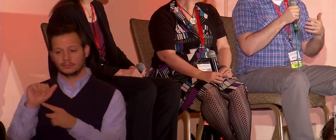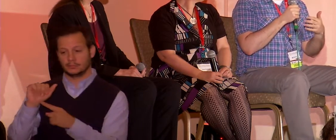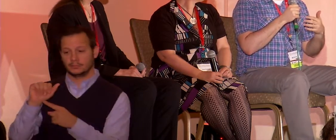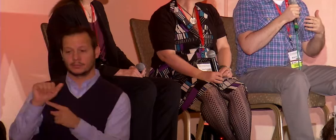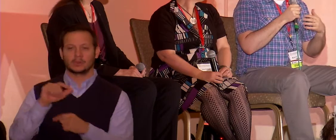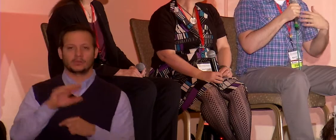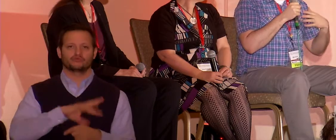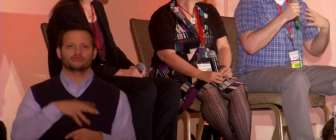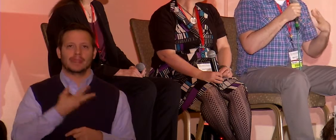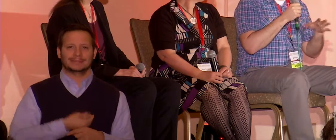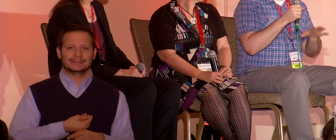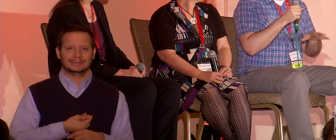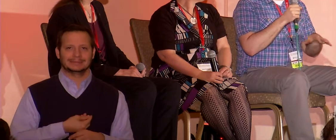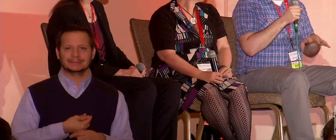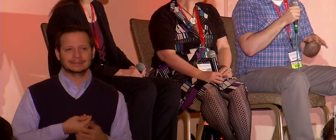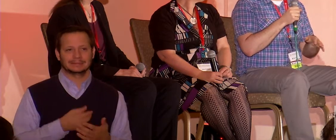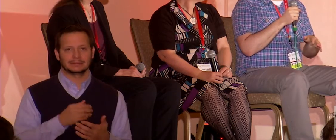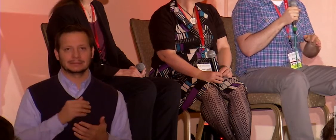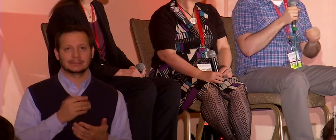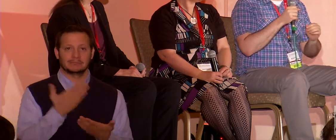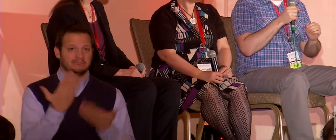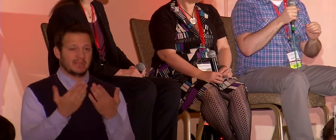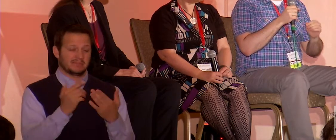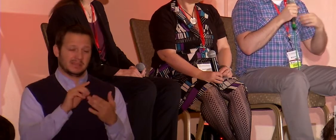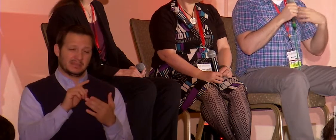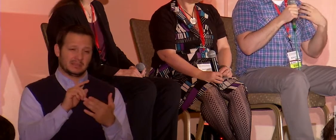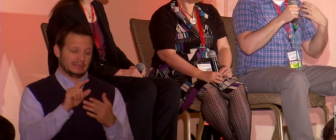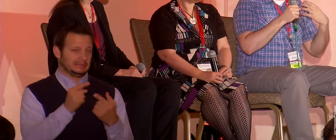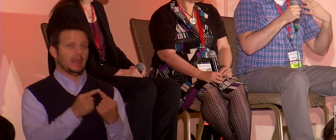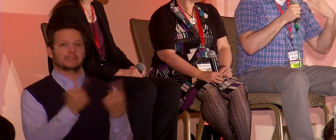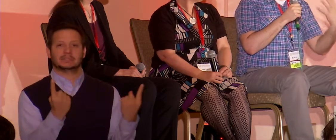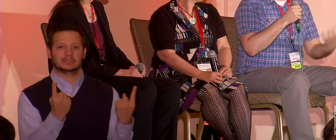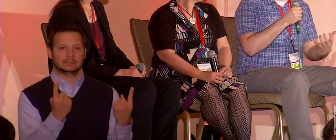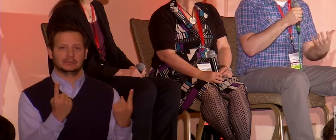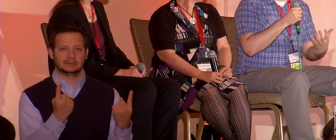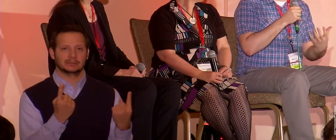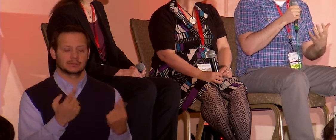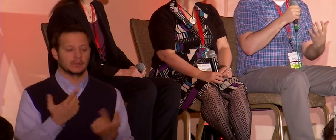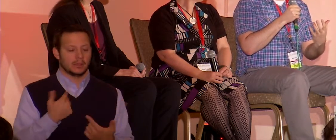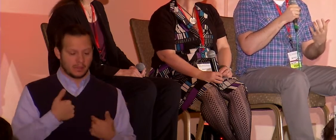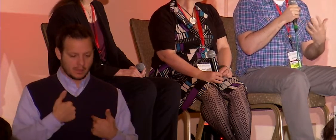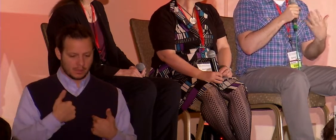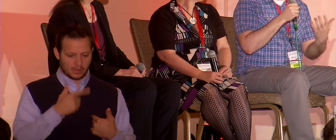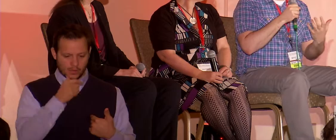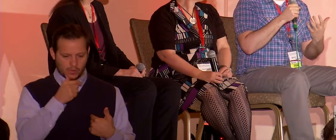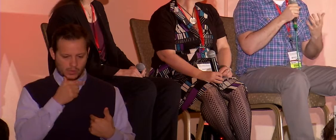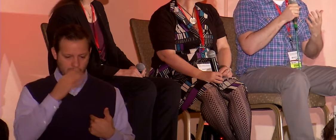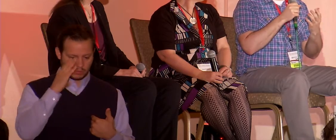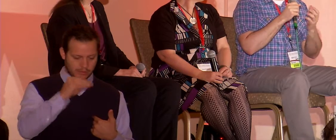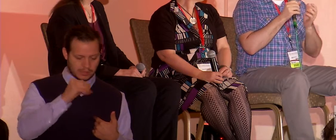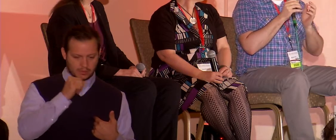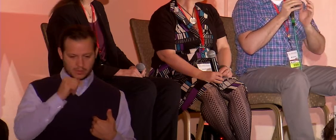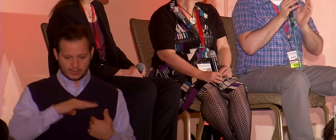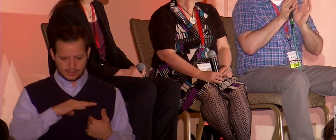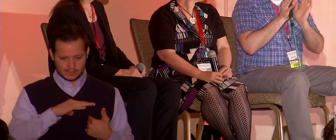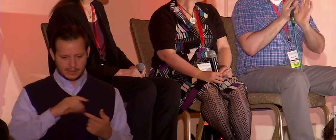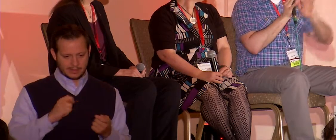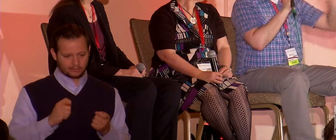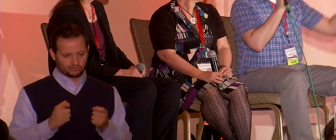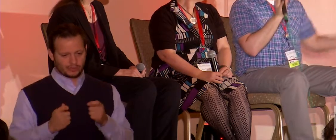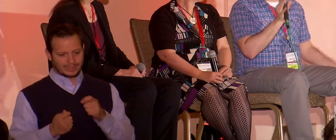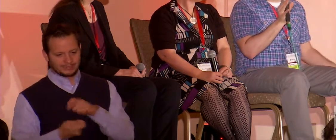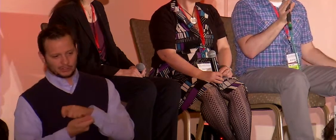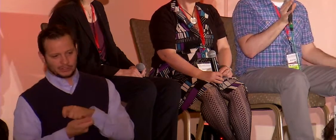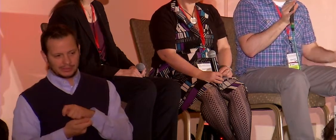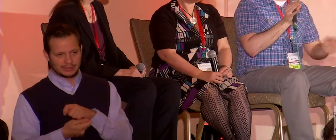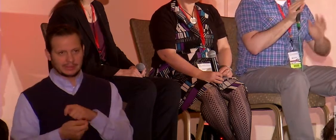community, your experience might be the exact opposite, where you come to terms with your gender identity and go through a transition, which is a burst of like,